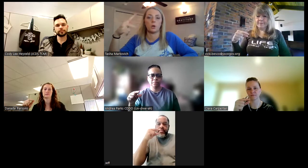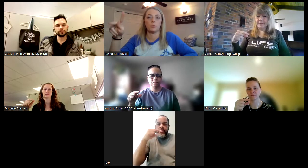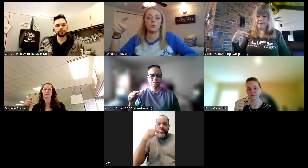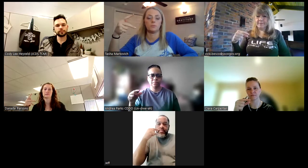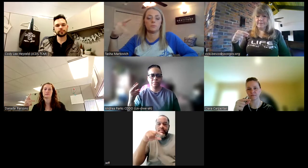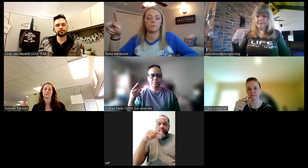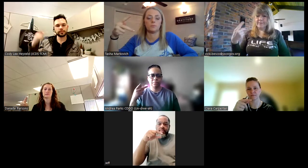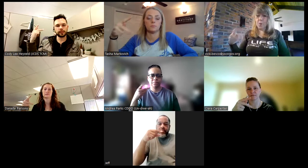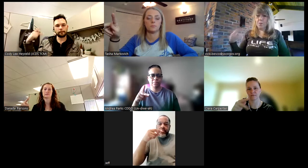purple,